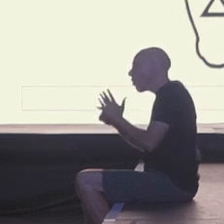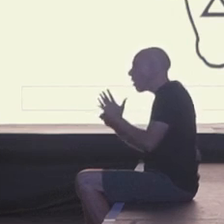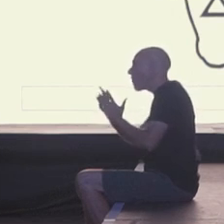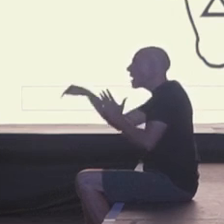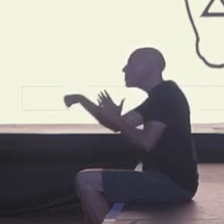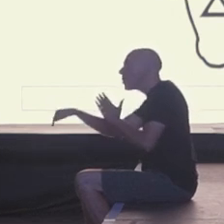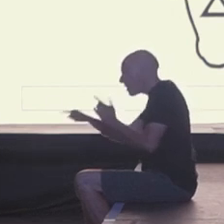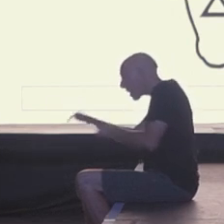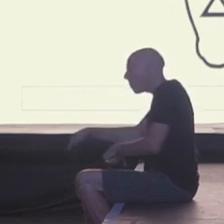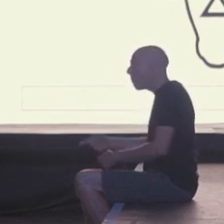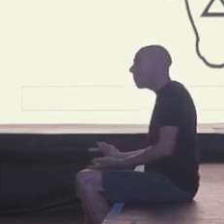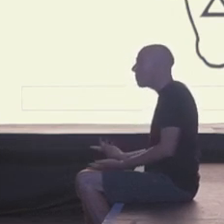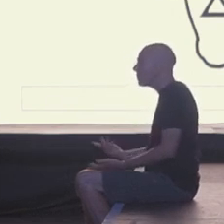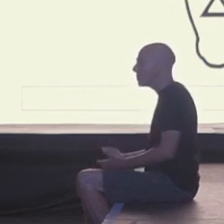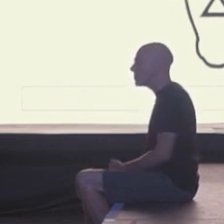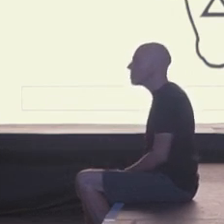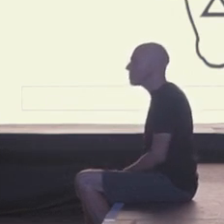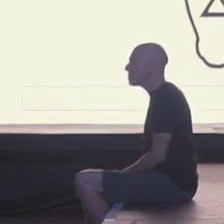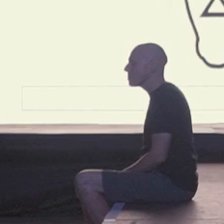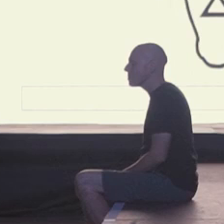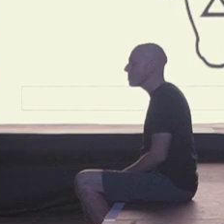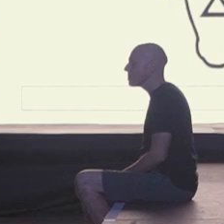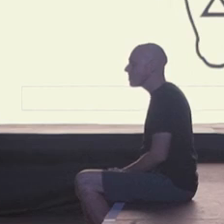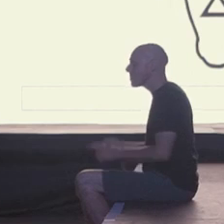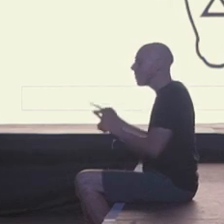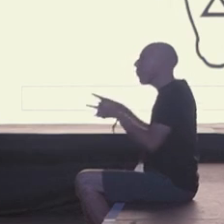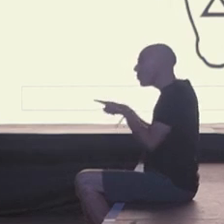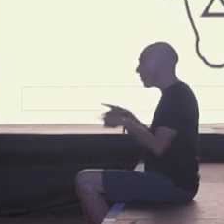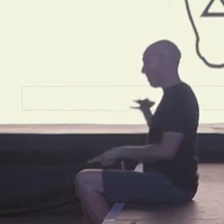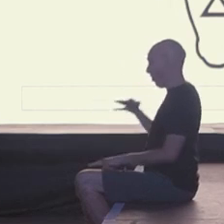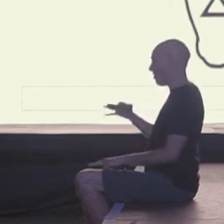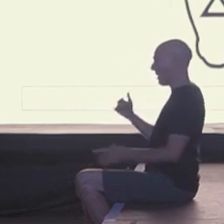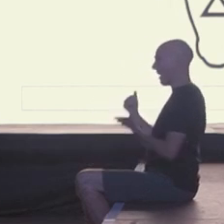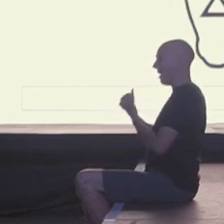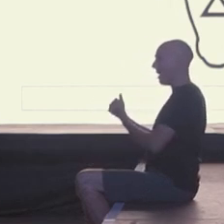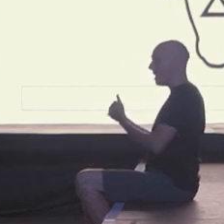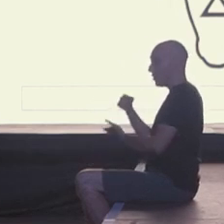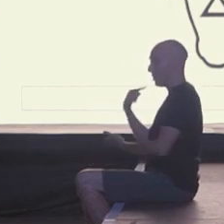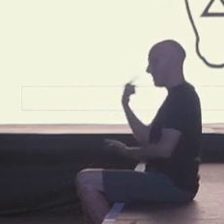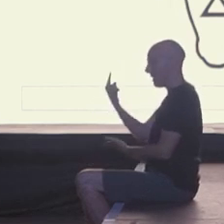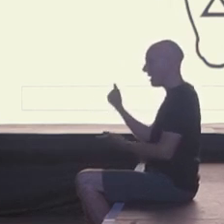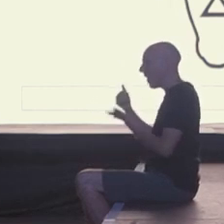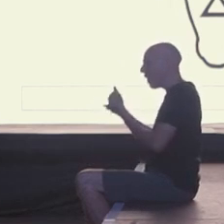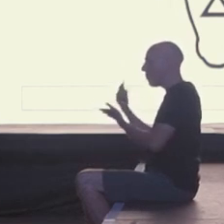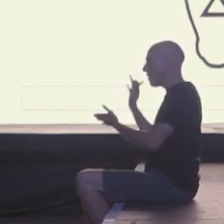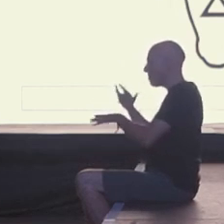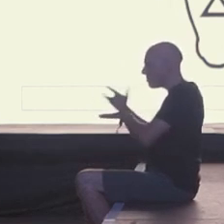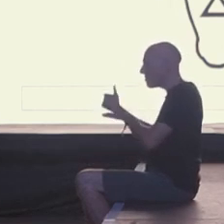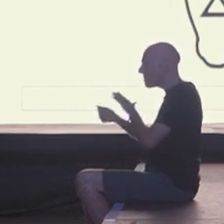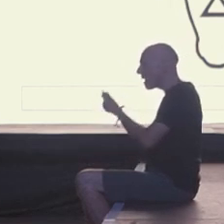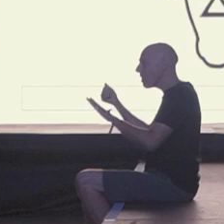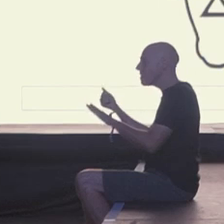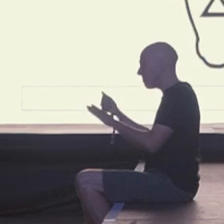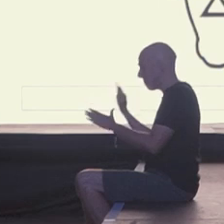week. But also, yeah, I think get volunteering. I think volunteering, like you said, helping out in a professional capacity, that is so,